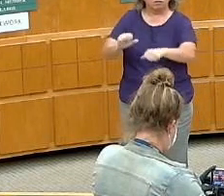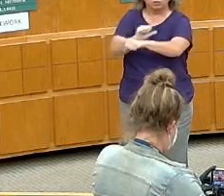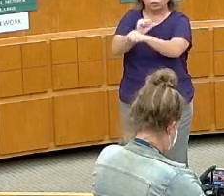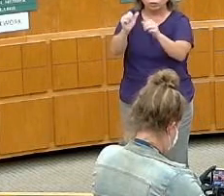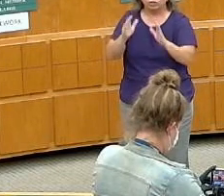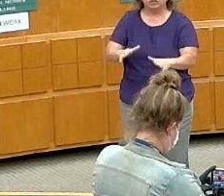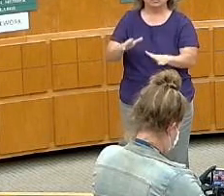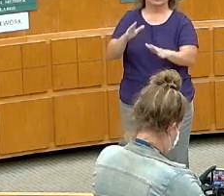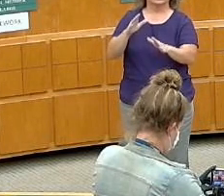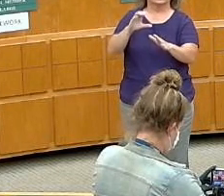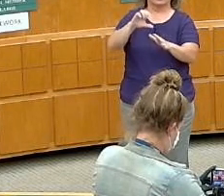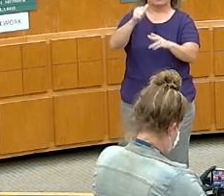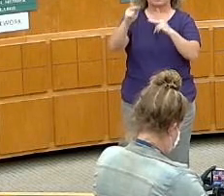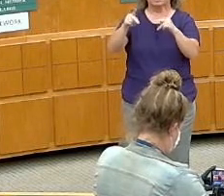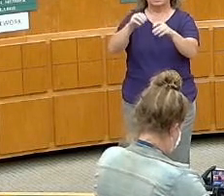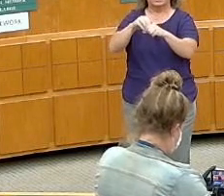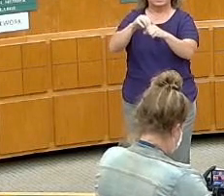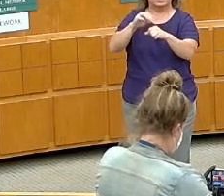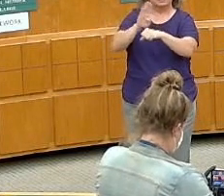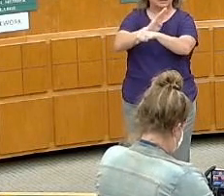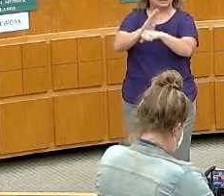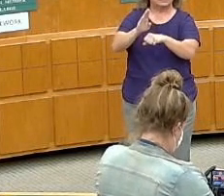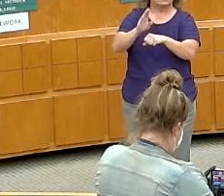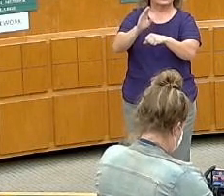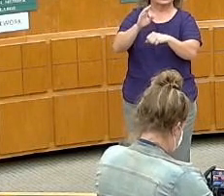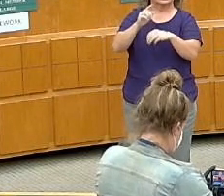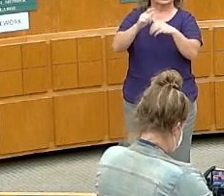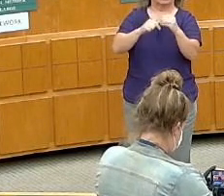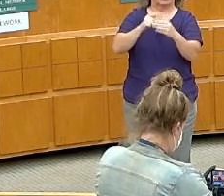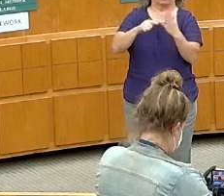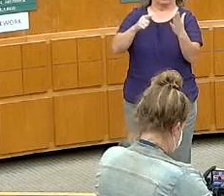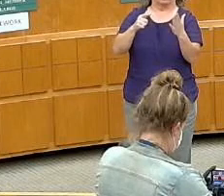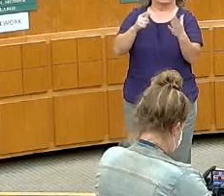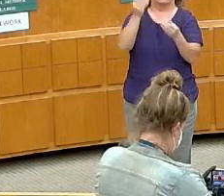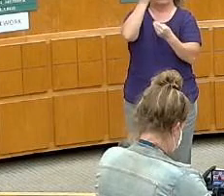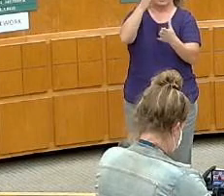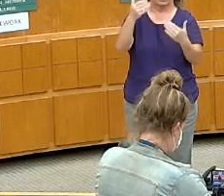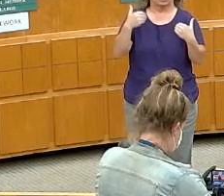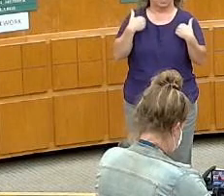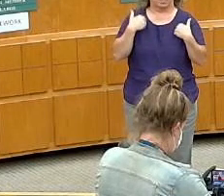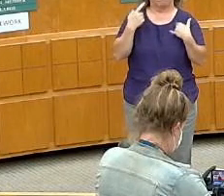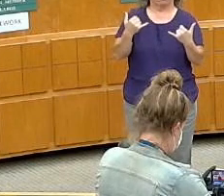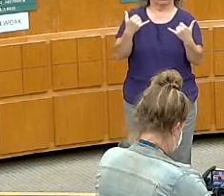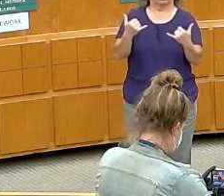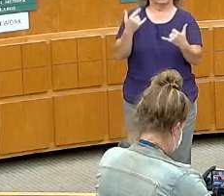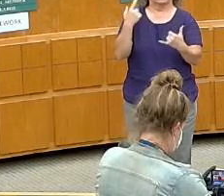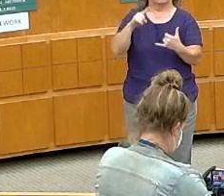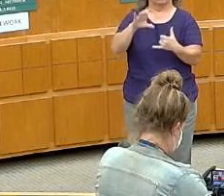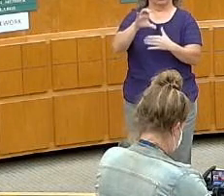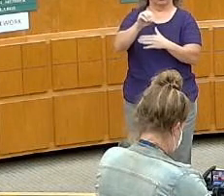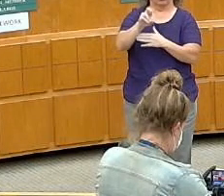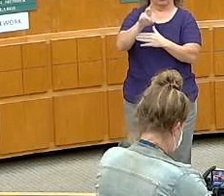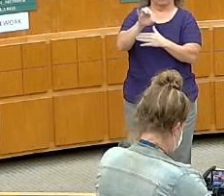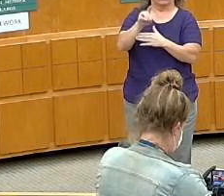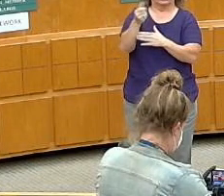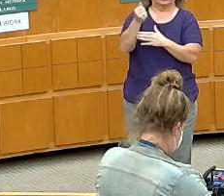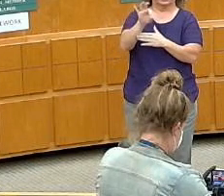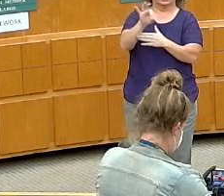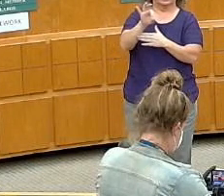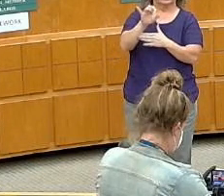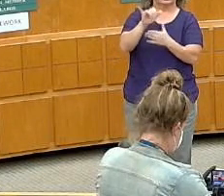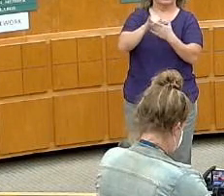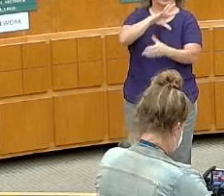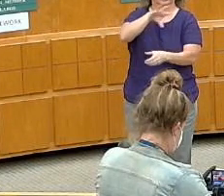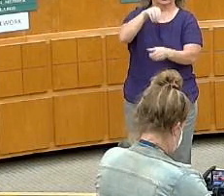date with respect to COVID-19. So that includes daily stats on a number of persons that